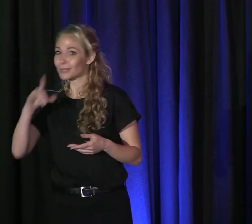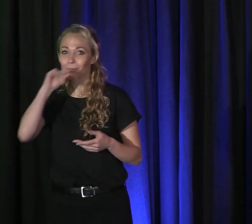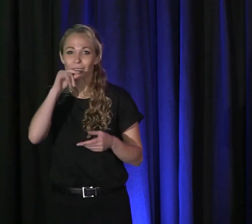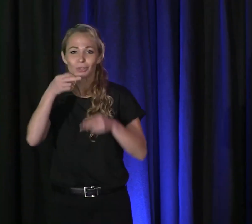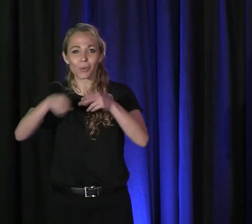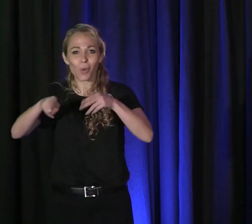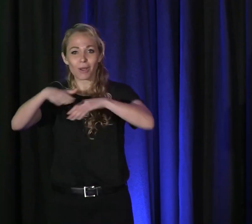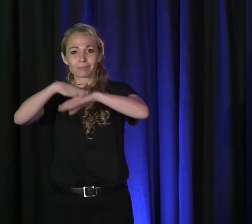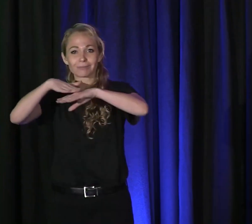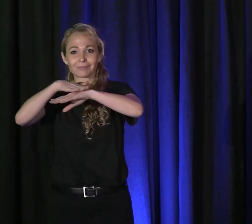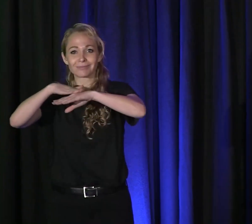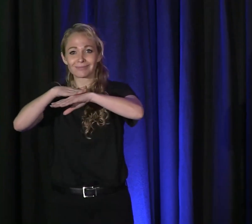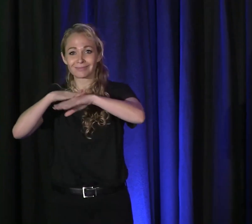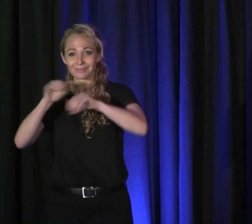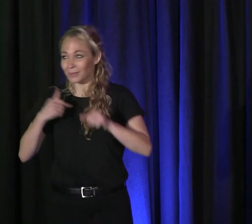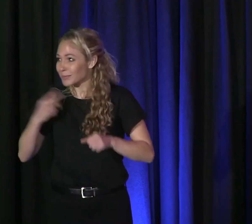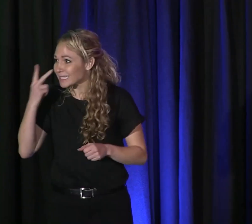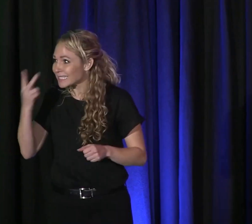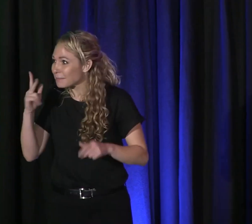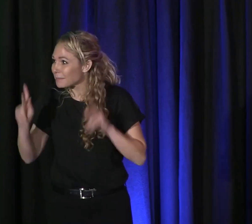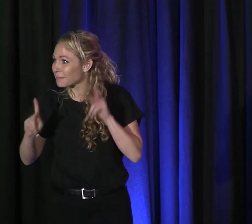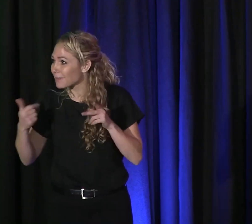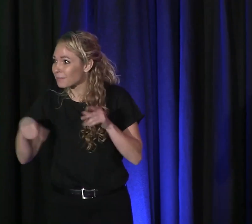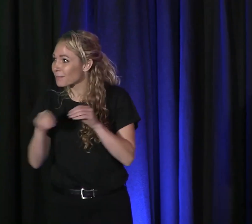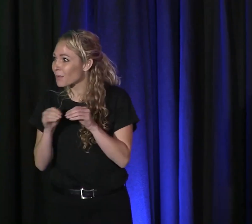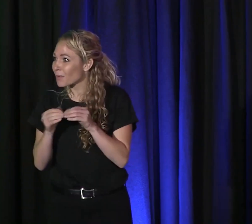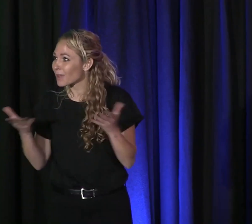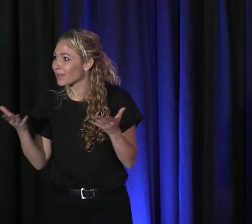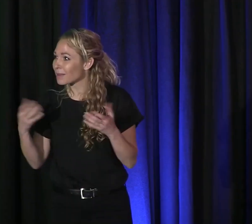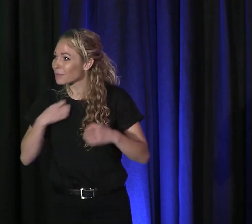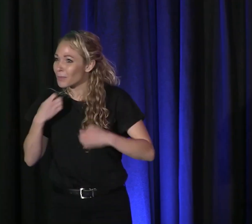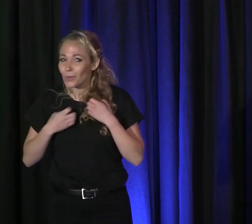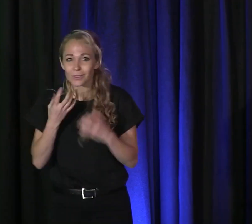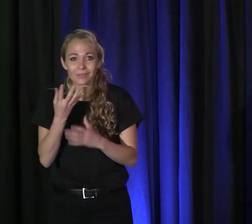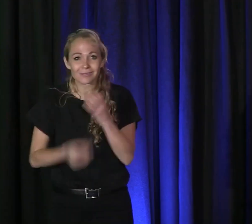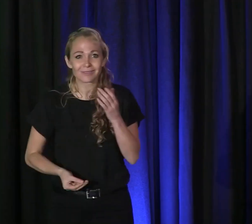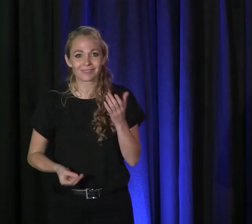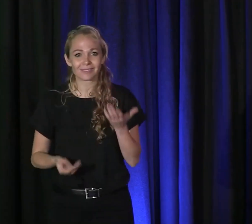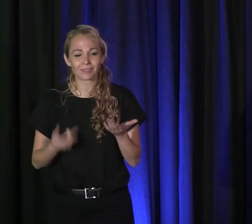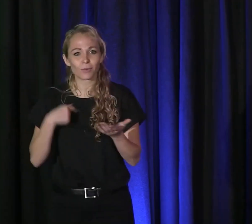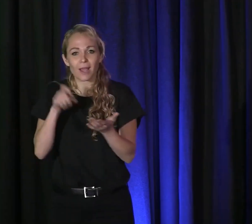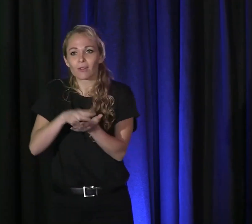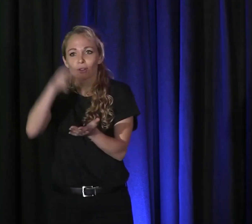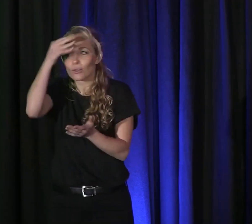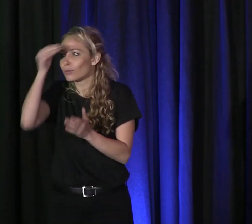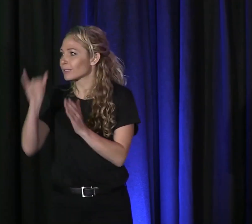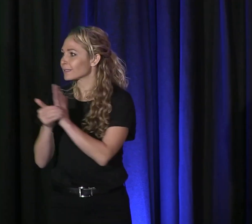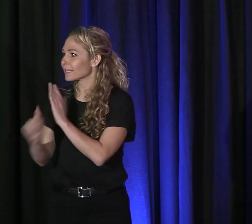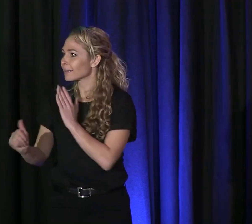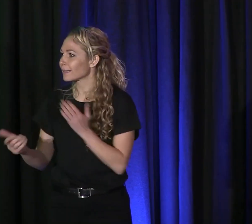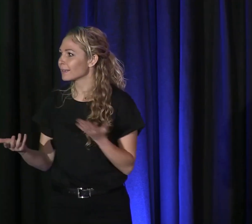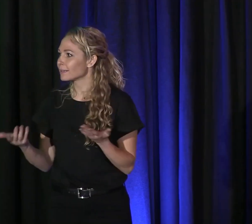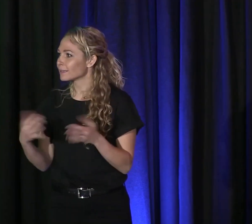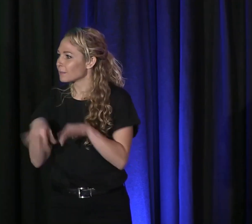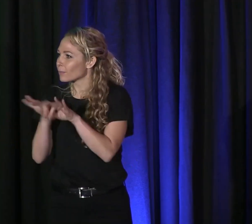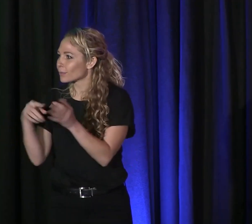So, Facebook, Twitter, very superficial communication happening between people. The emotion tends to be gone. So we need to